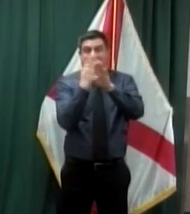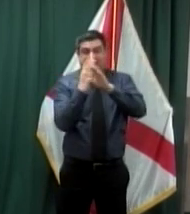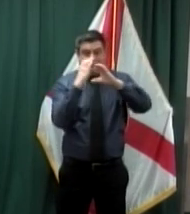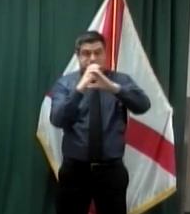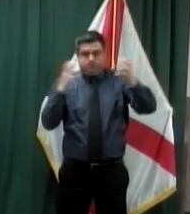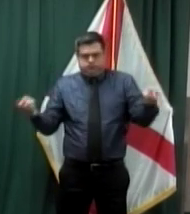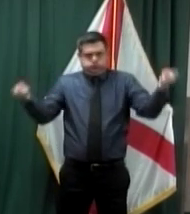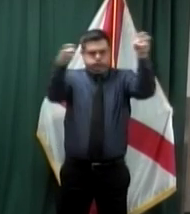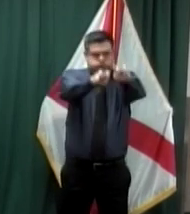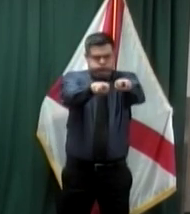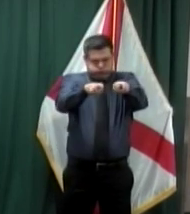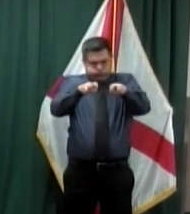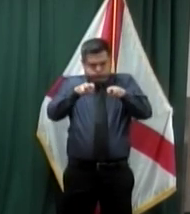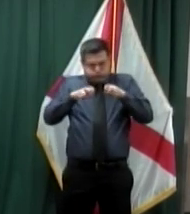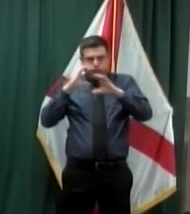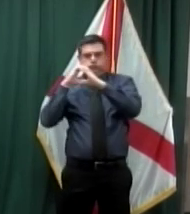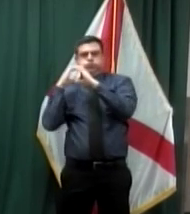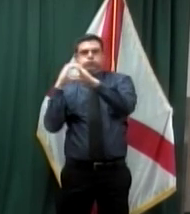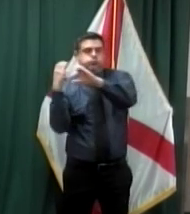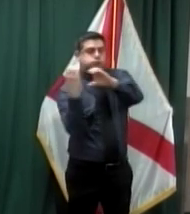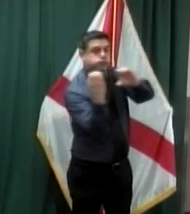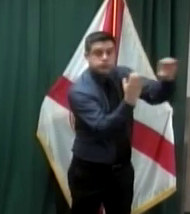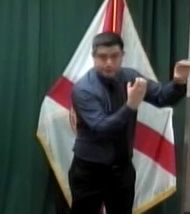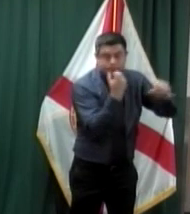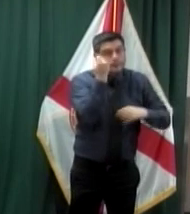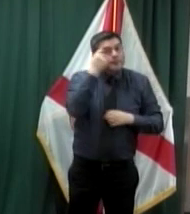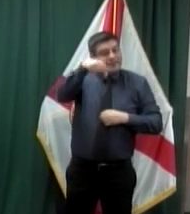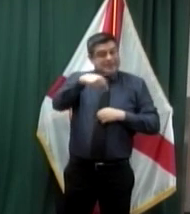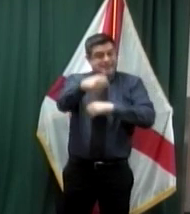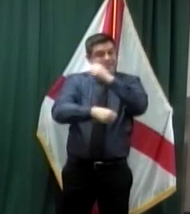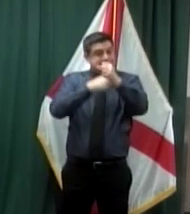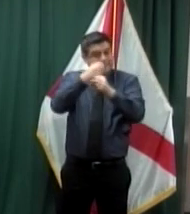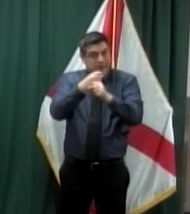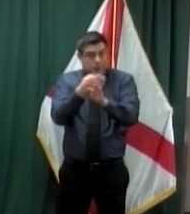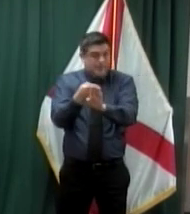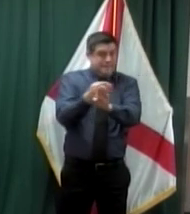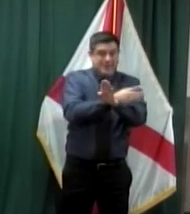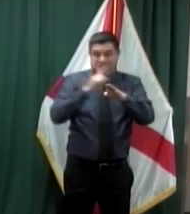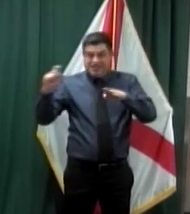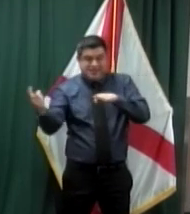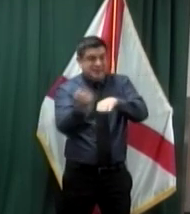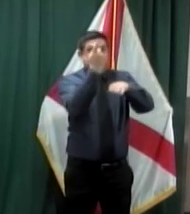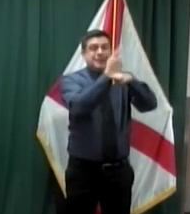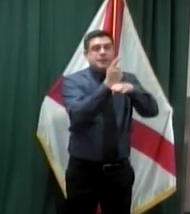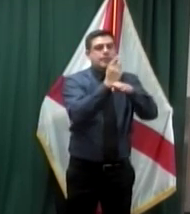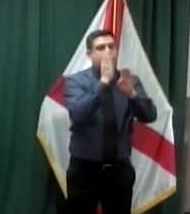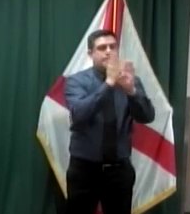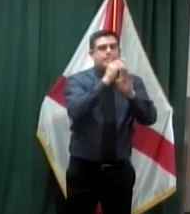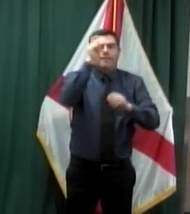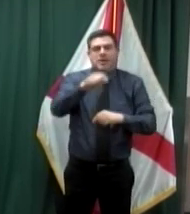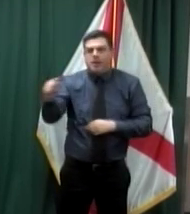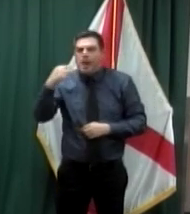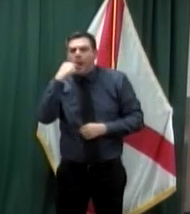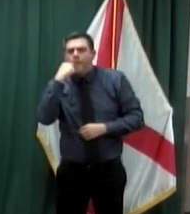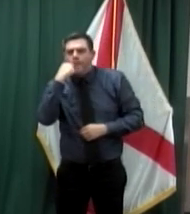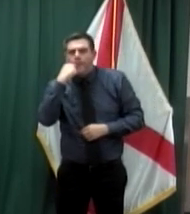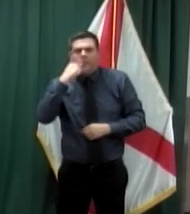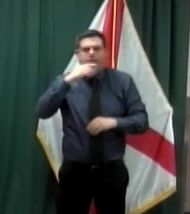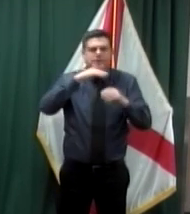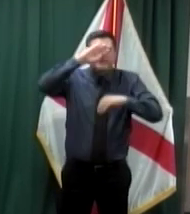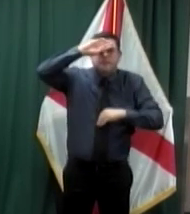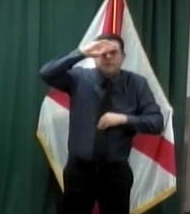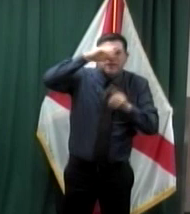temperature or you are unable to go through the triage system, then we will find a different type of transport to a medical type